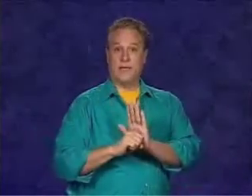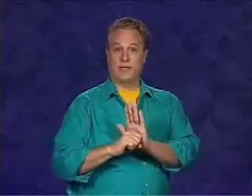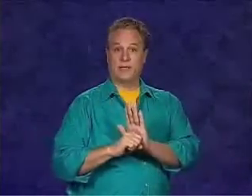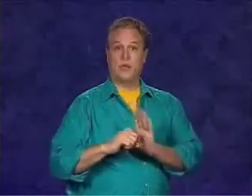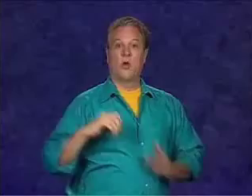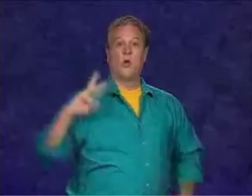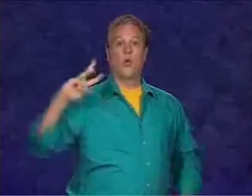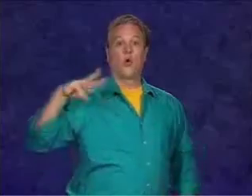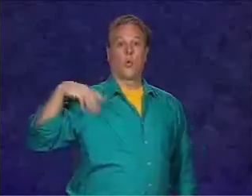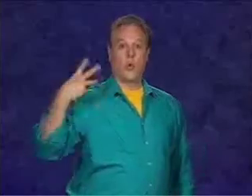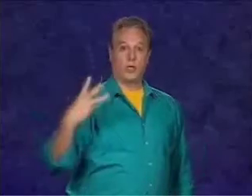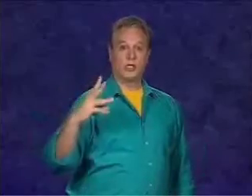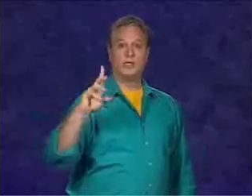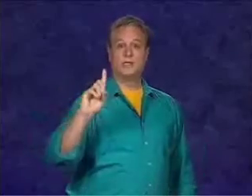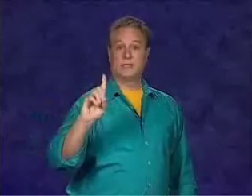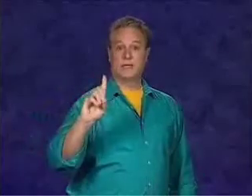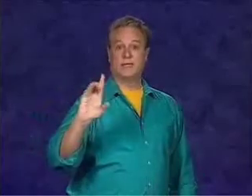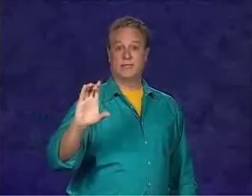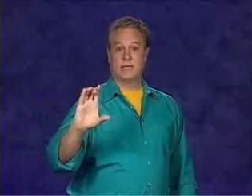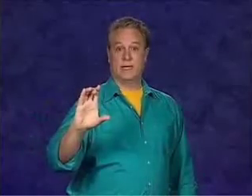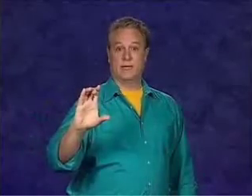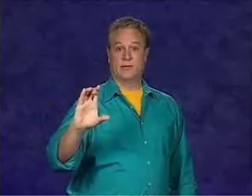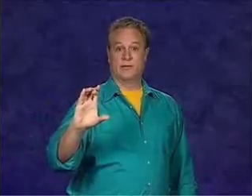State, or Washington, D.C.